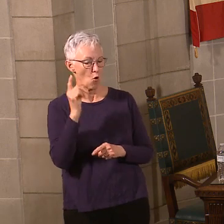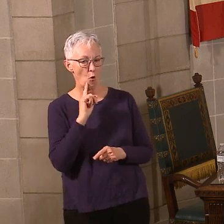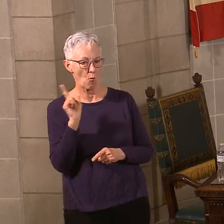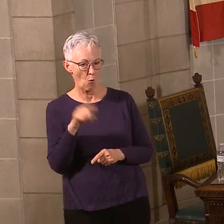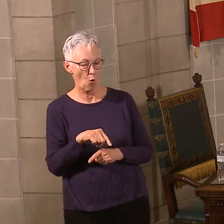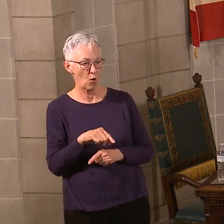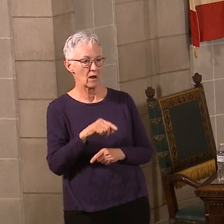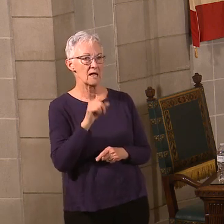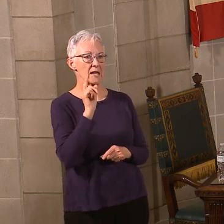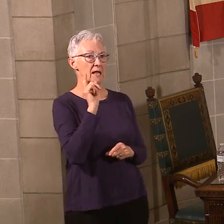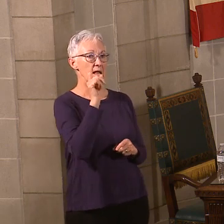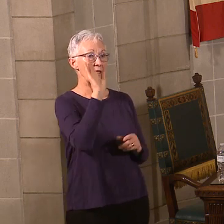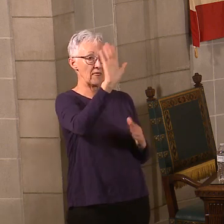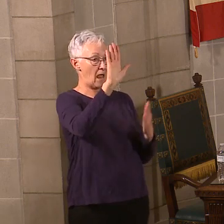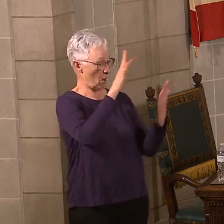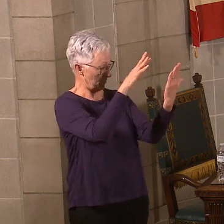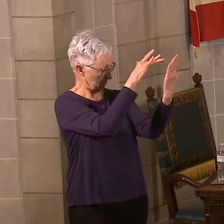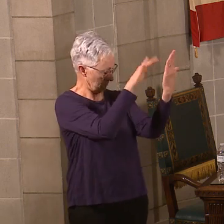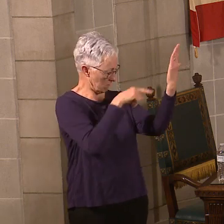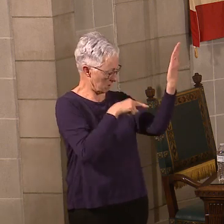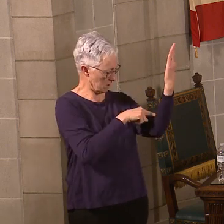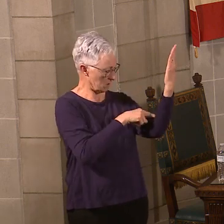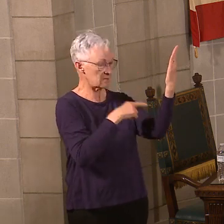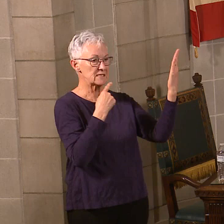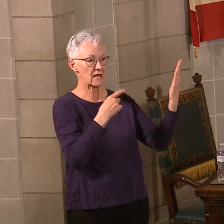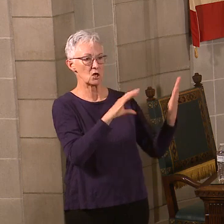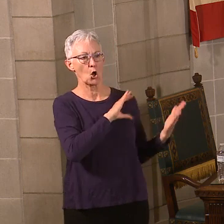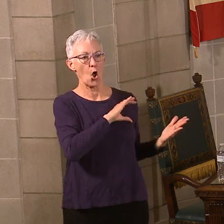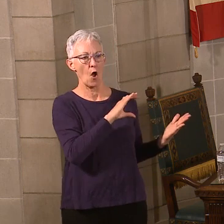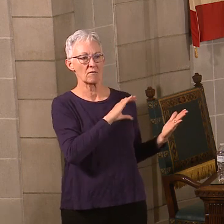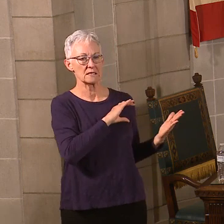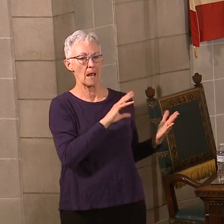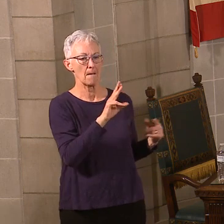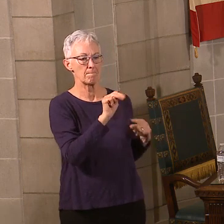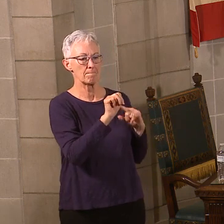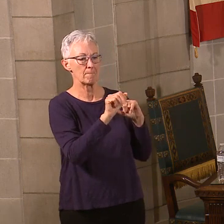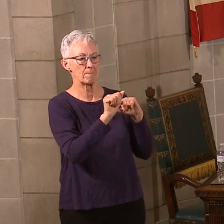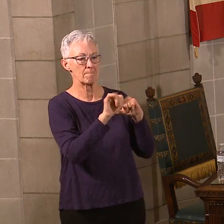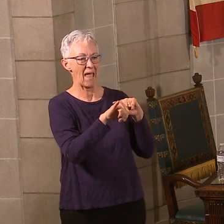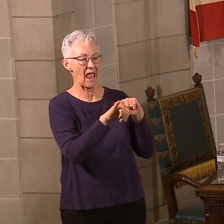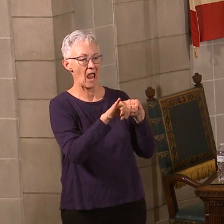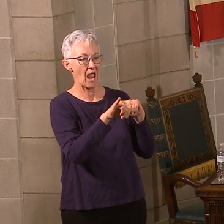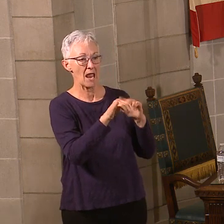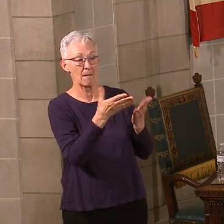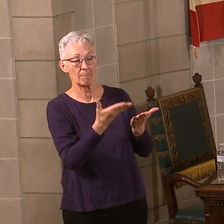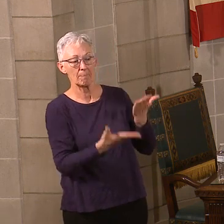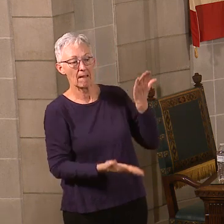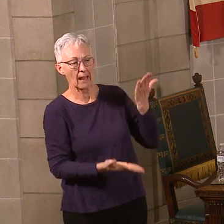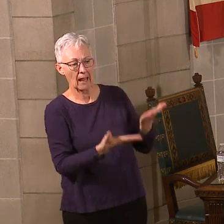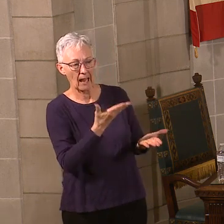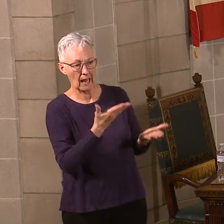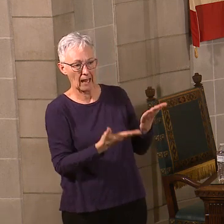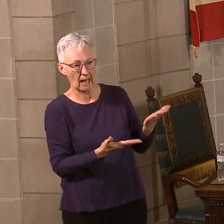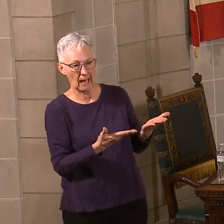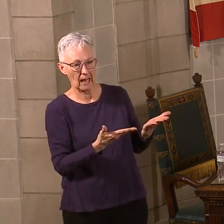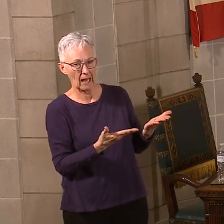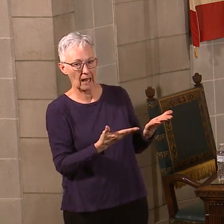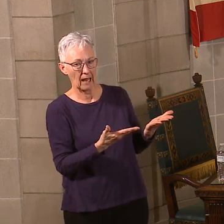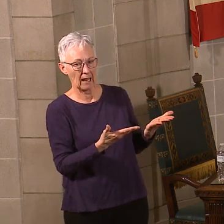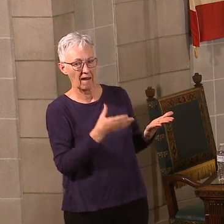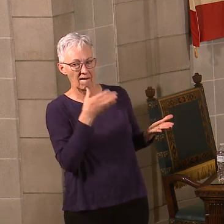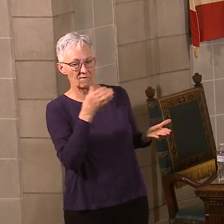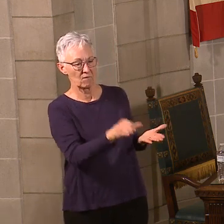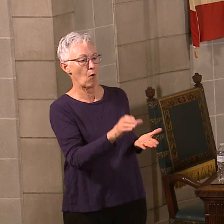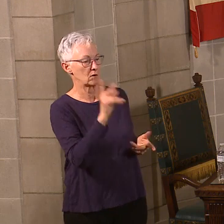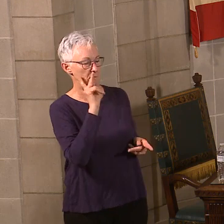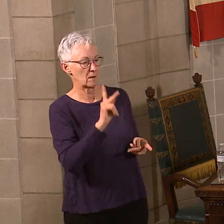enforcement may enforce this. It may enforce these rules. It doesn't say they shall, which means that they've got the